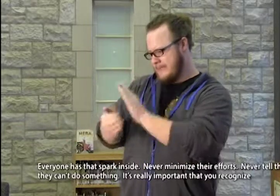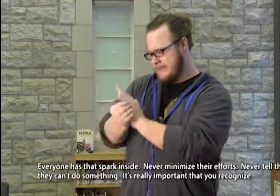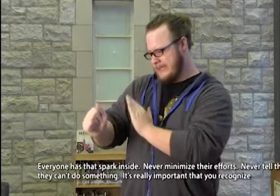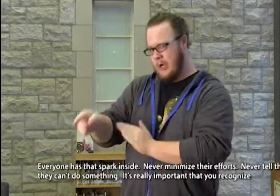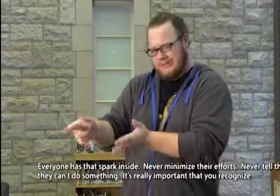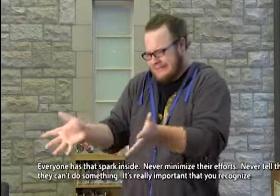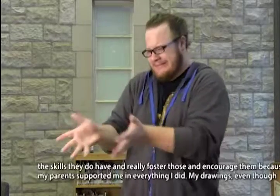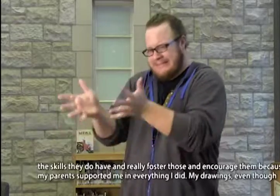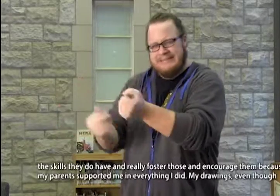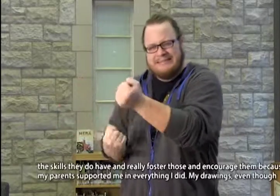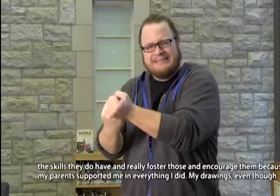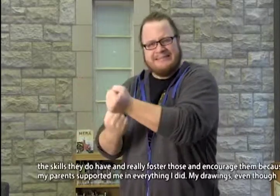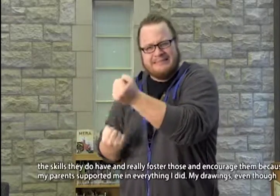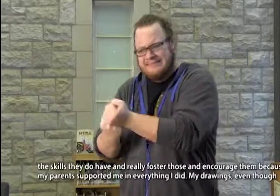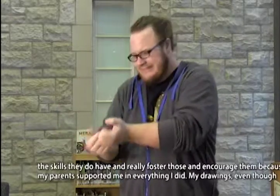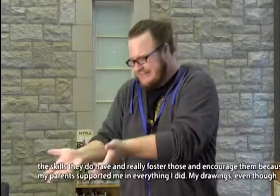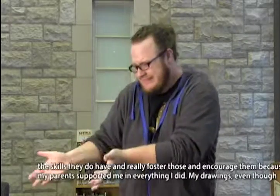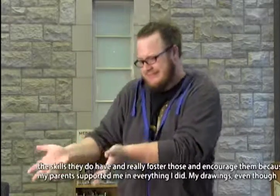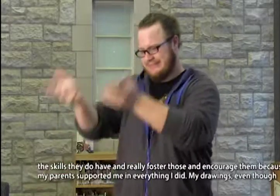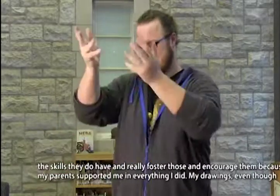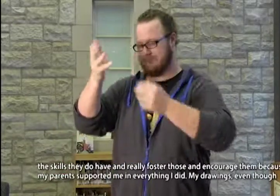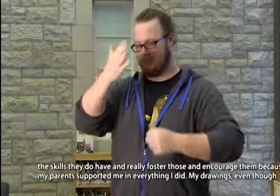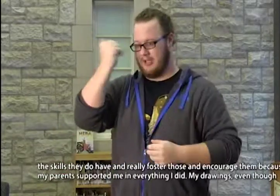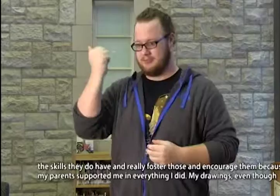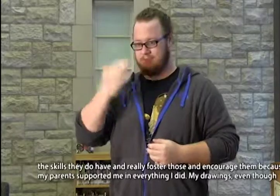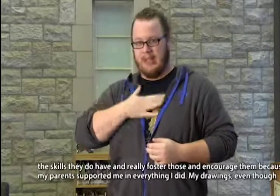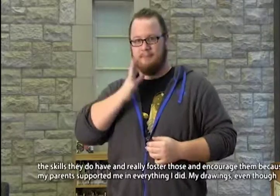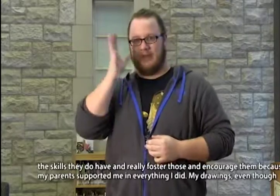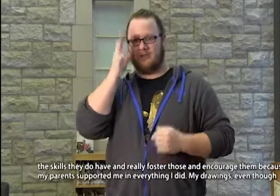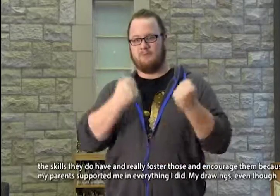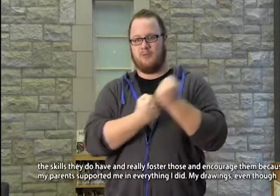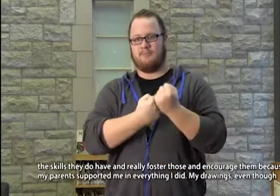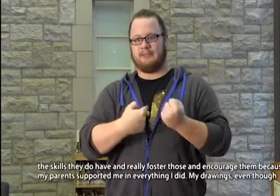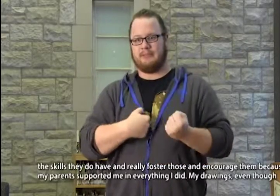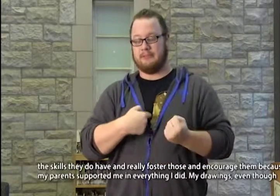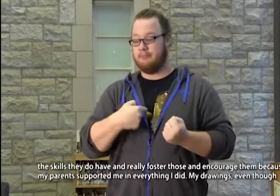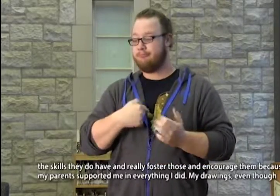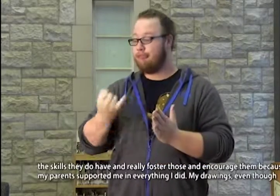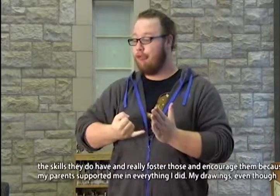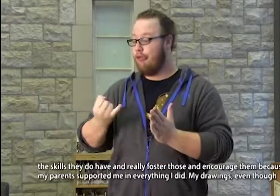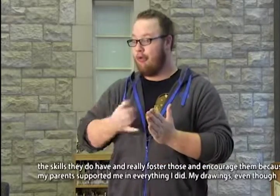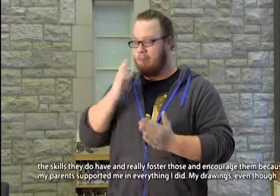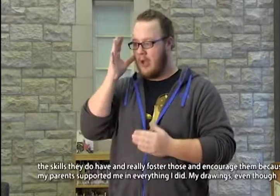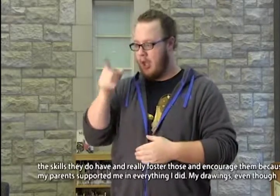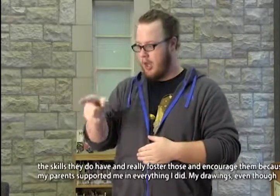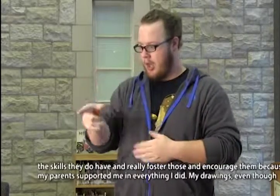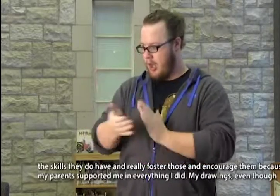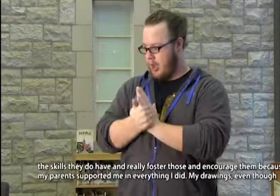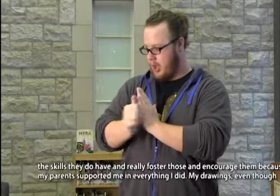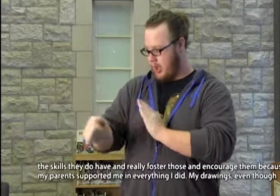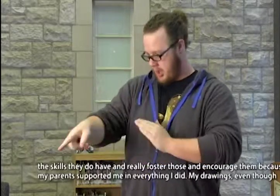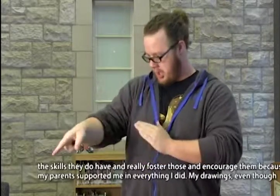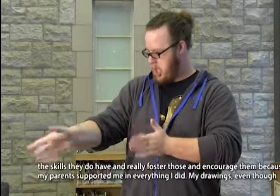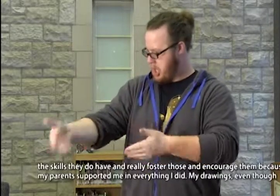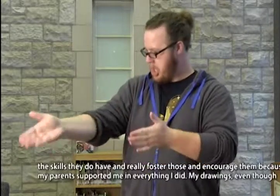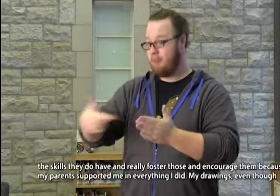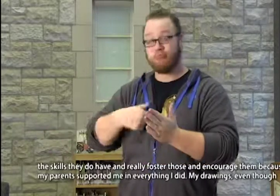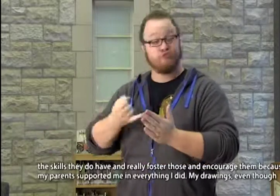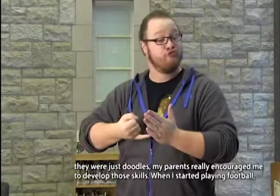you recognize the skills they do have and really foster those and encourage them, because, my parents supported me in everything I did. My drawings, even though they were